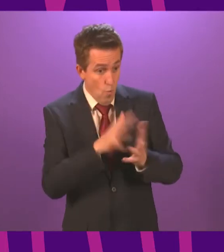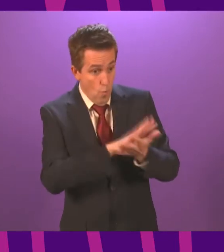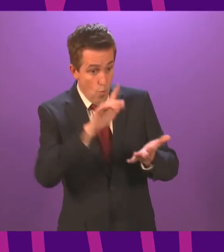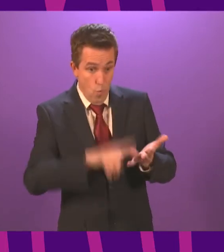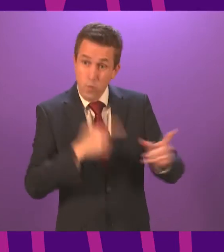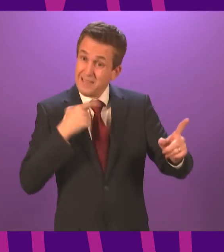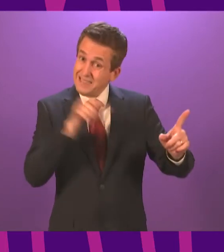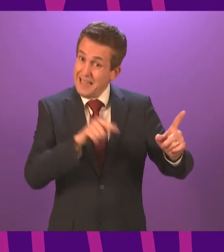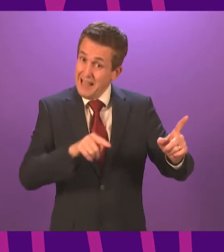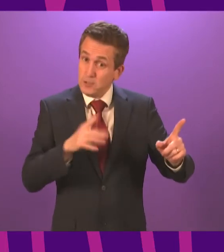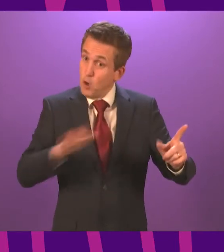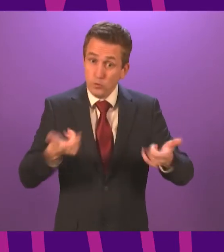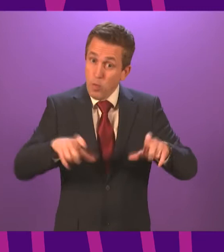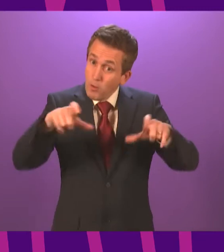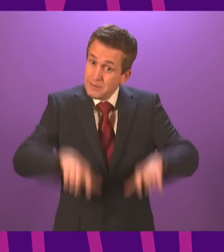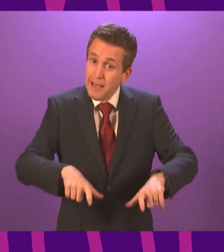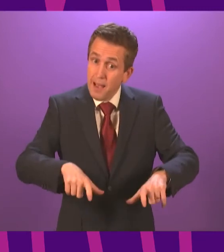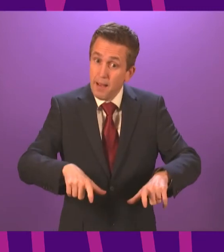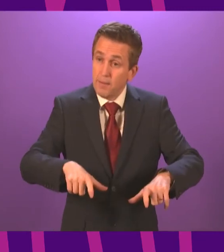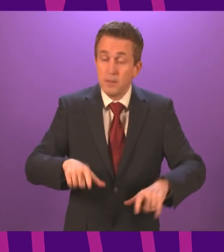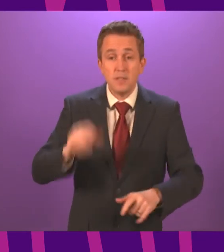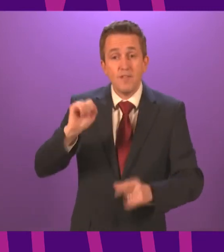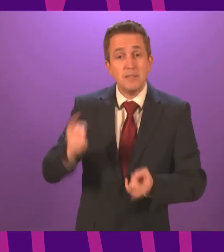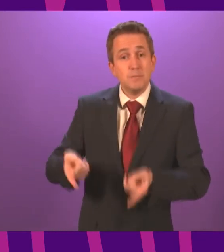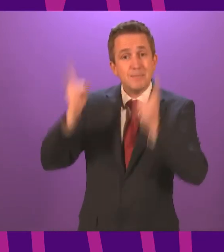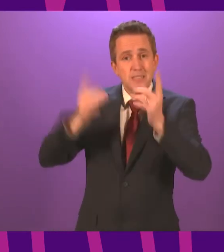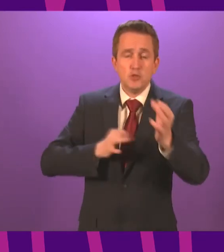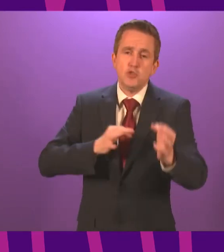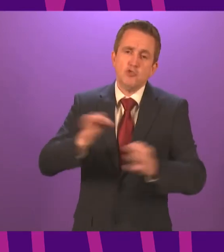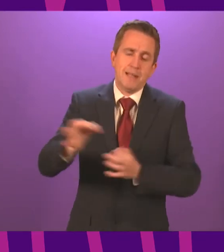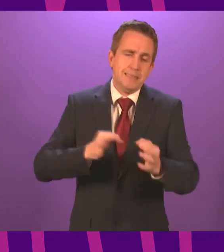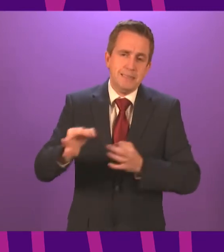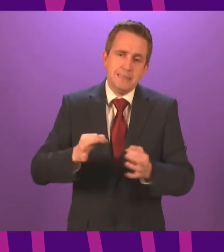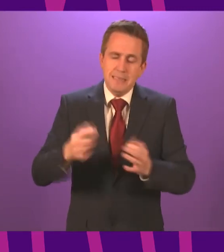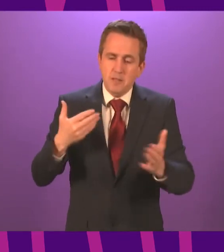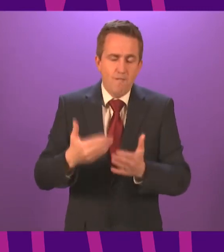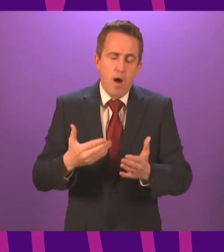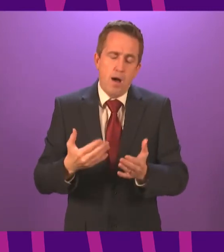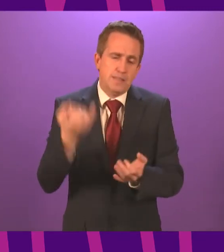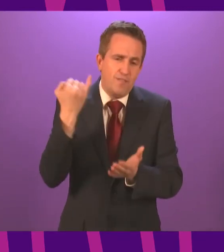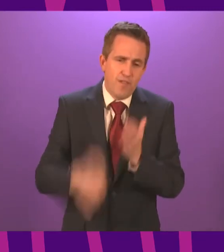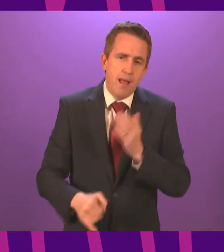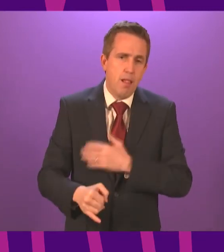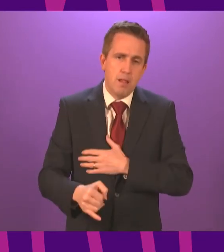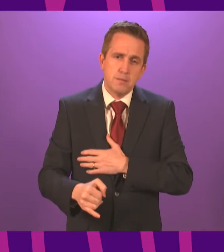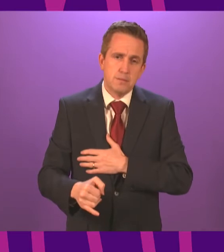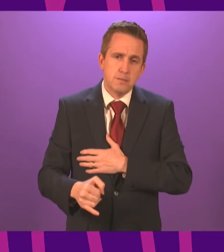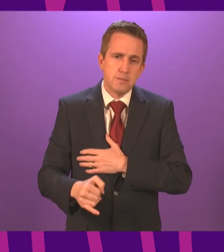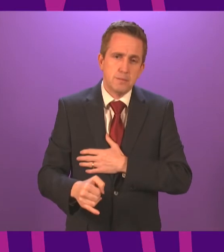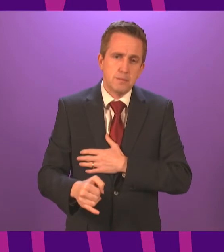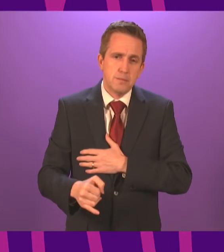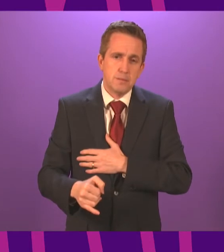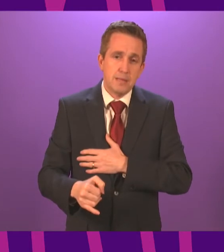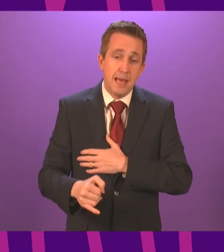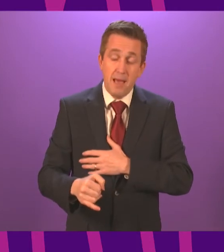Organization. Self-evidently, this strategy has been a complete failure, a failure compounded by